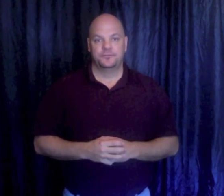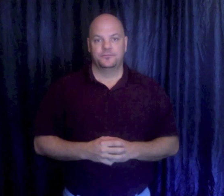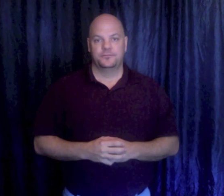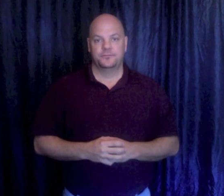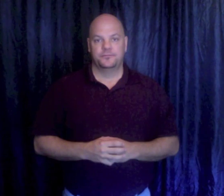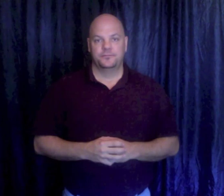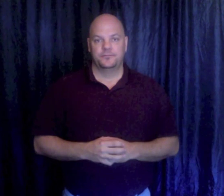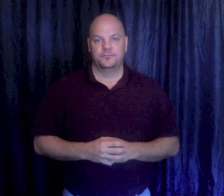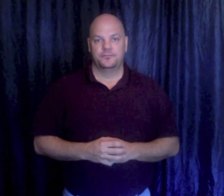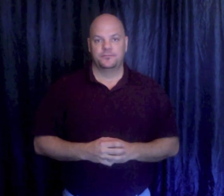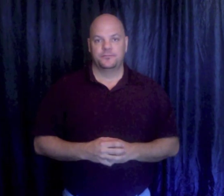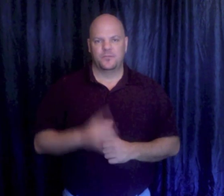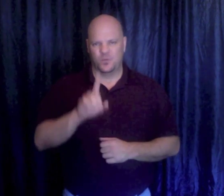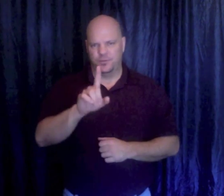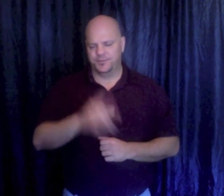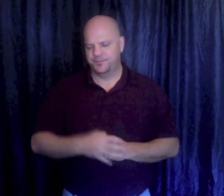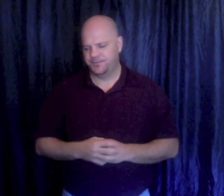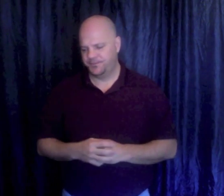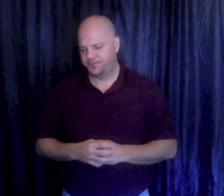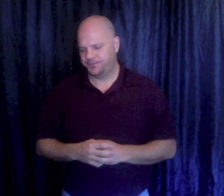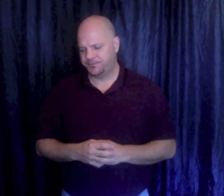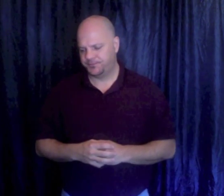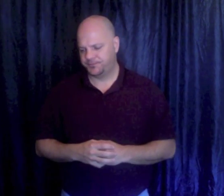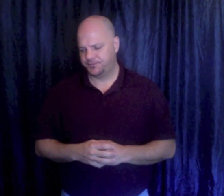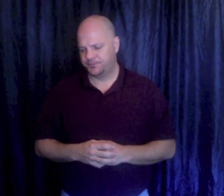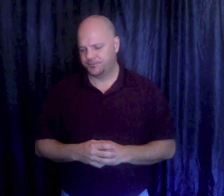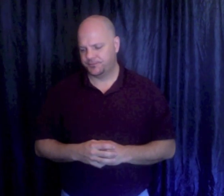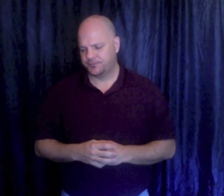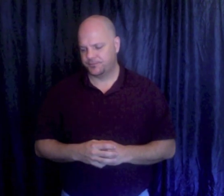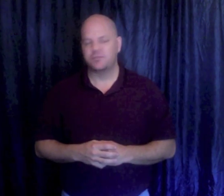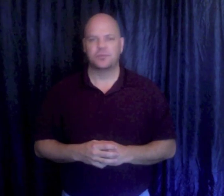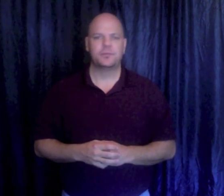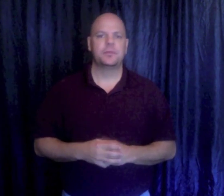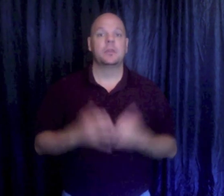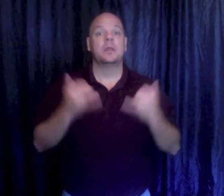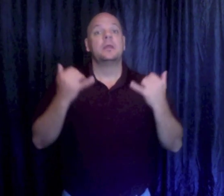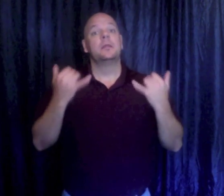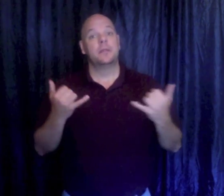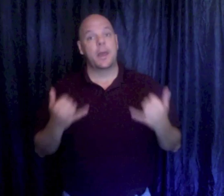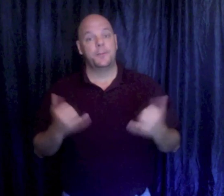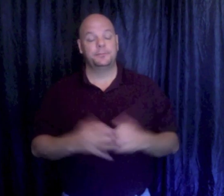Okay. Now, when I presented this,